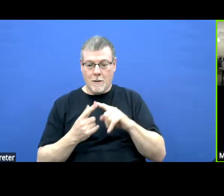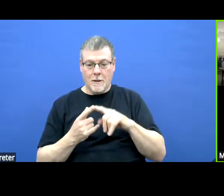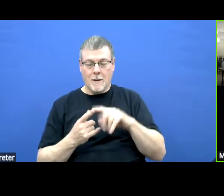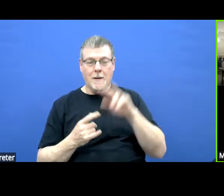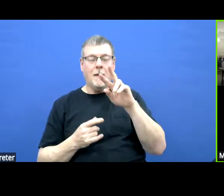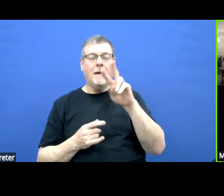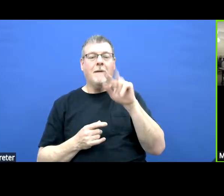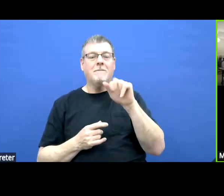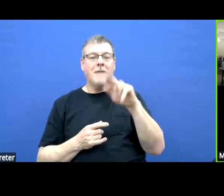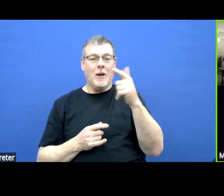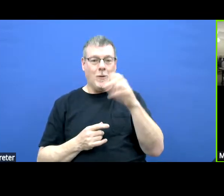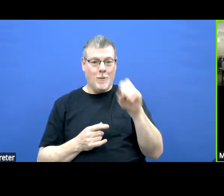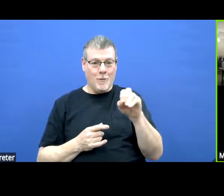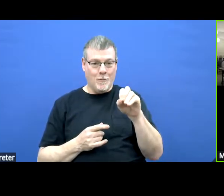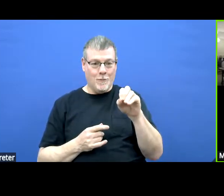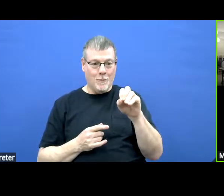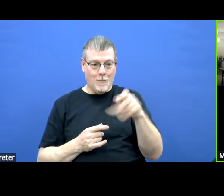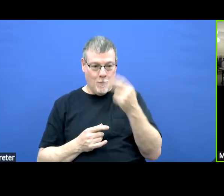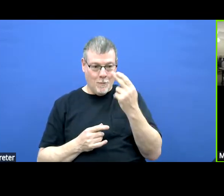exhibit.